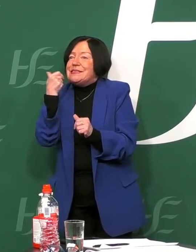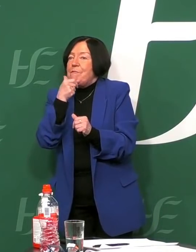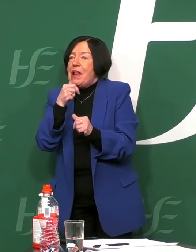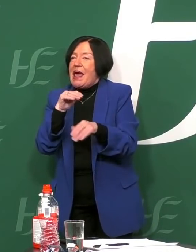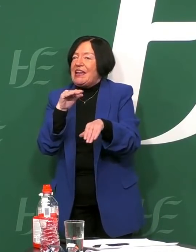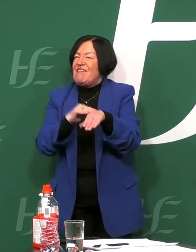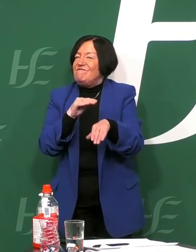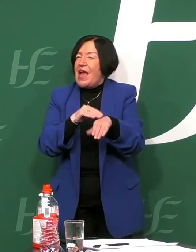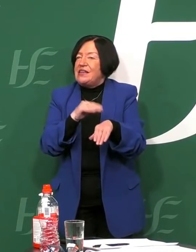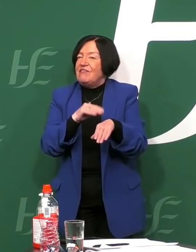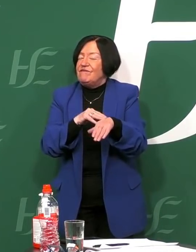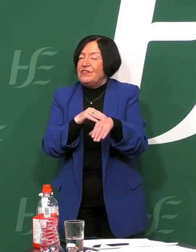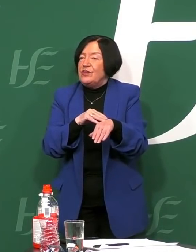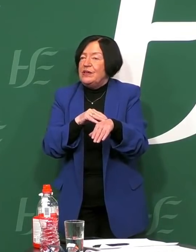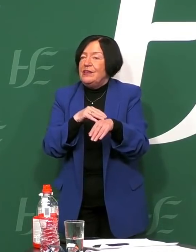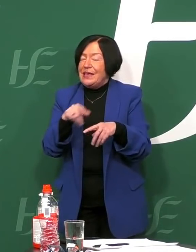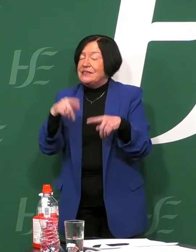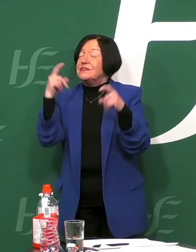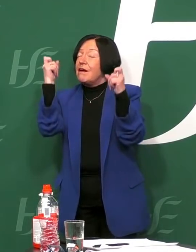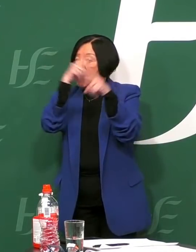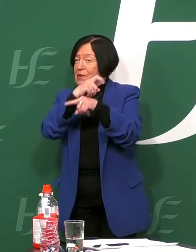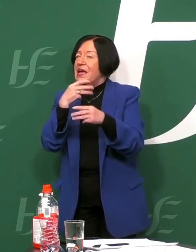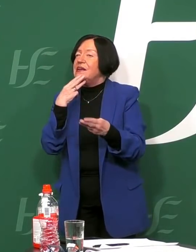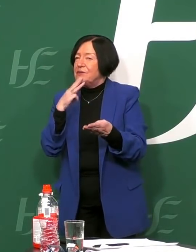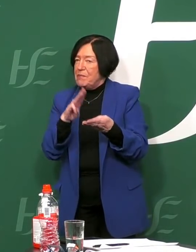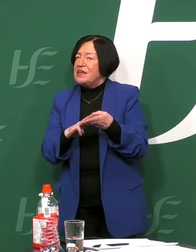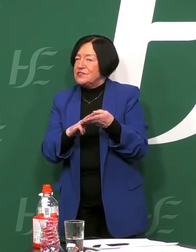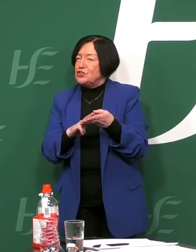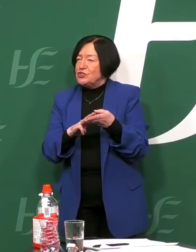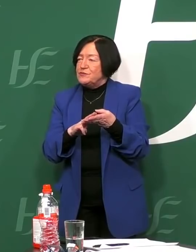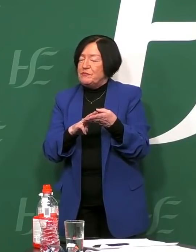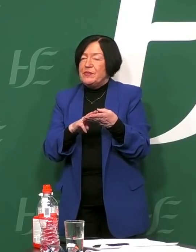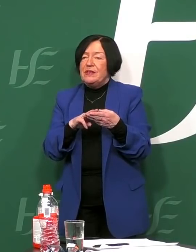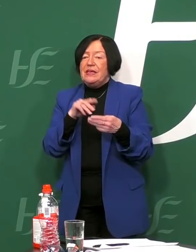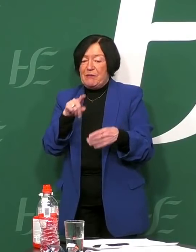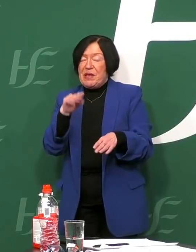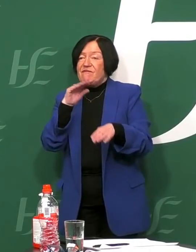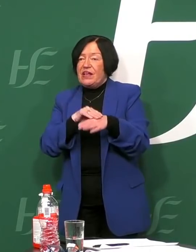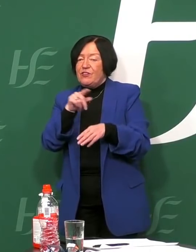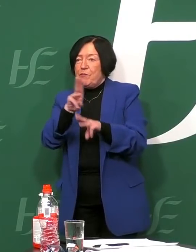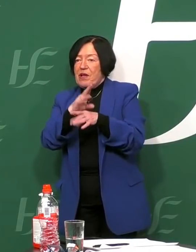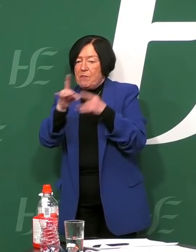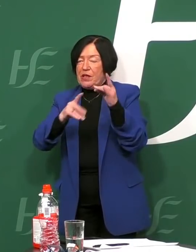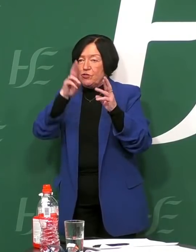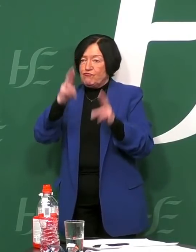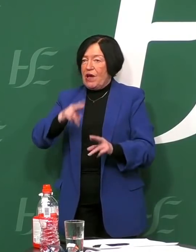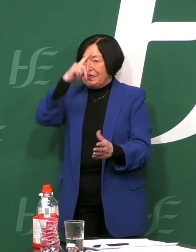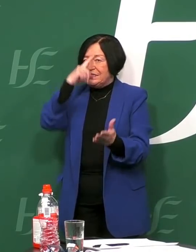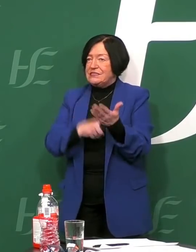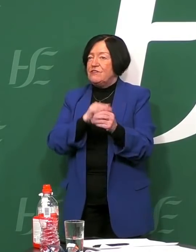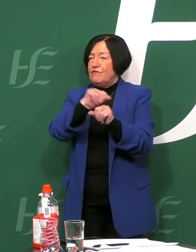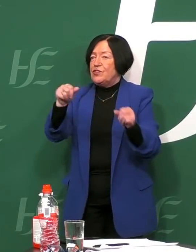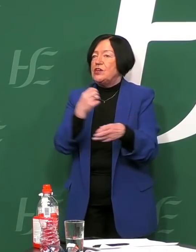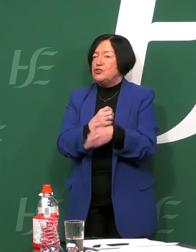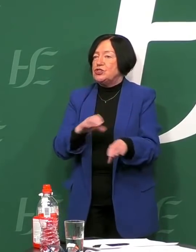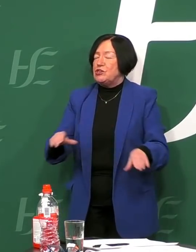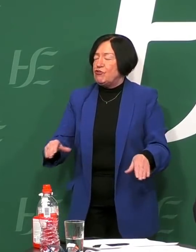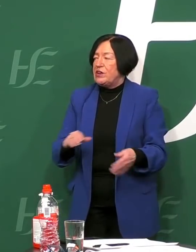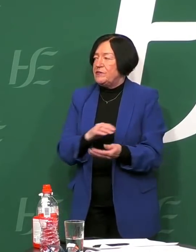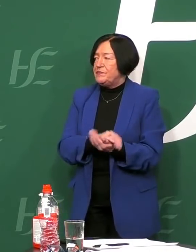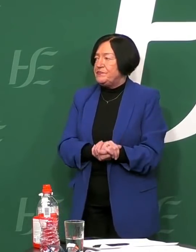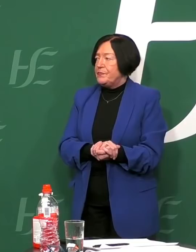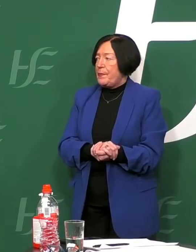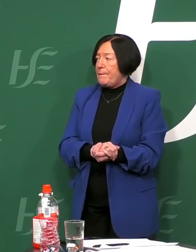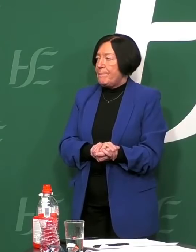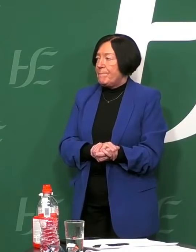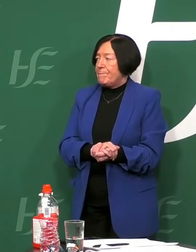effective. What is quite a complicated message, into something simple and effective, so that parents can make the right decision for their children. Quick